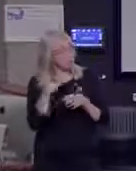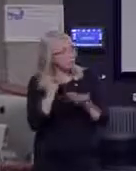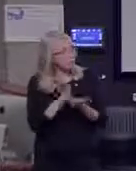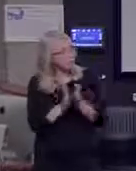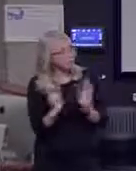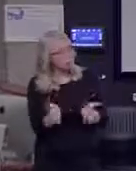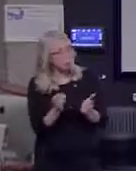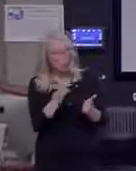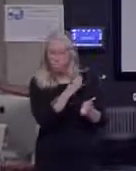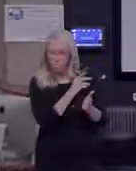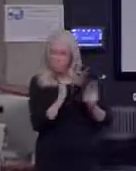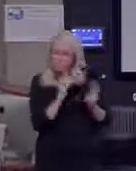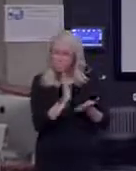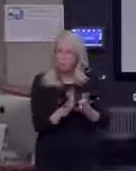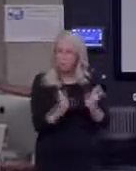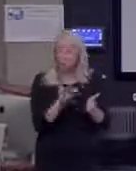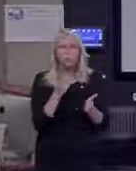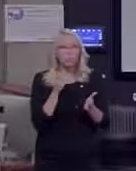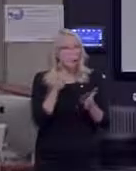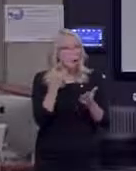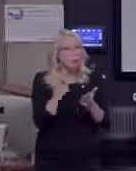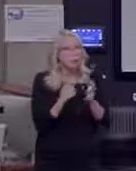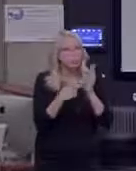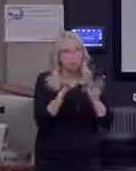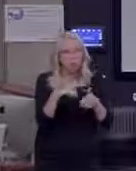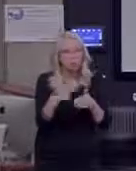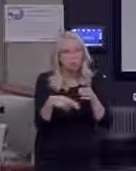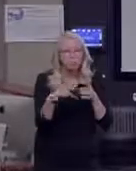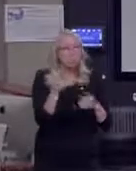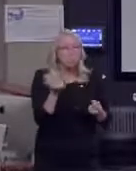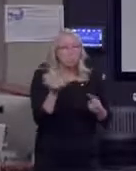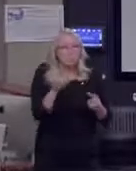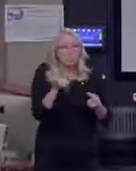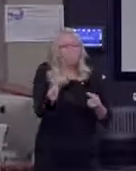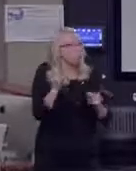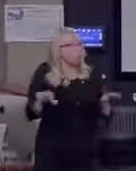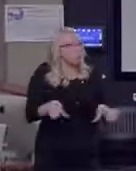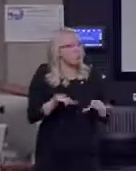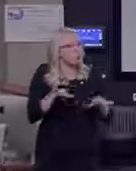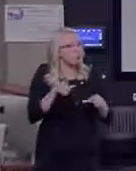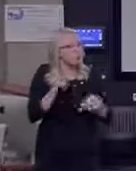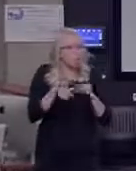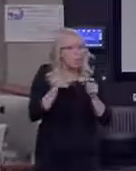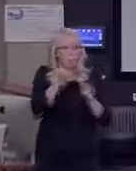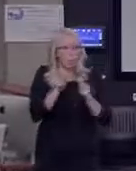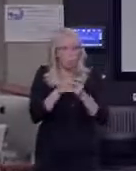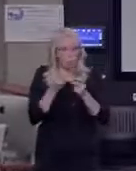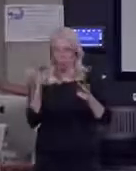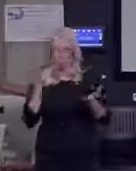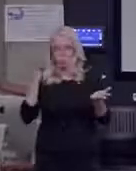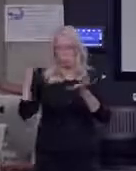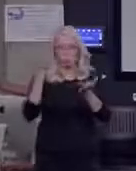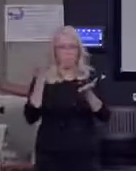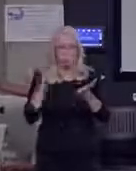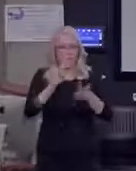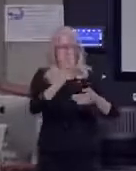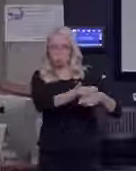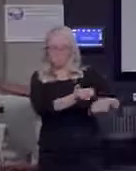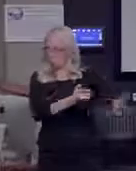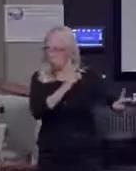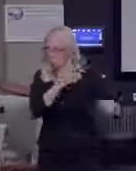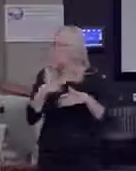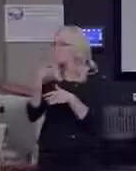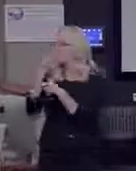Or are we just going to show you results because the mom who's interrupted, she can't cope anymore, so she shuts up? Well, it turns